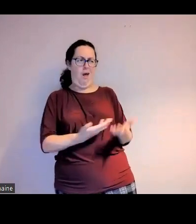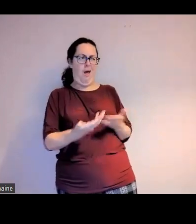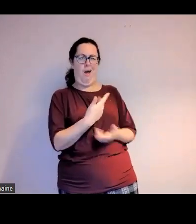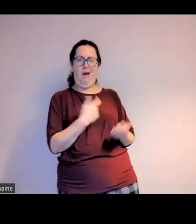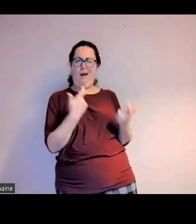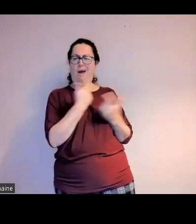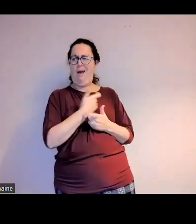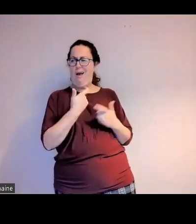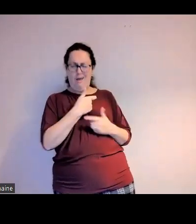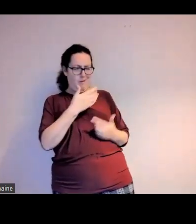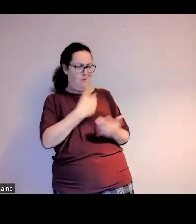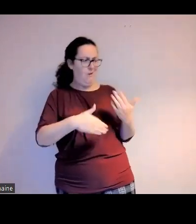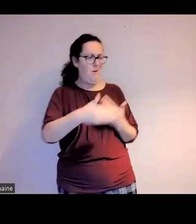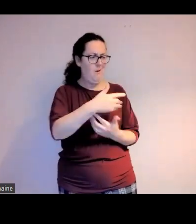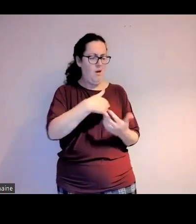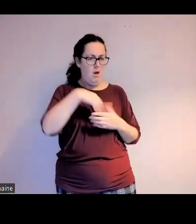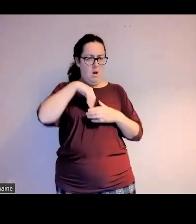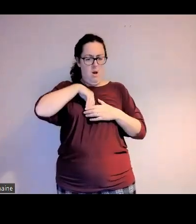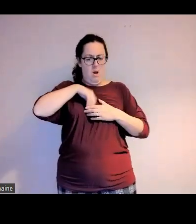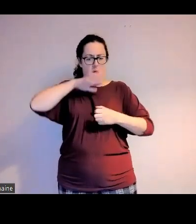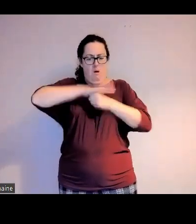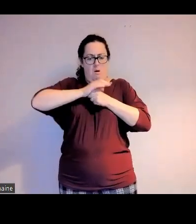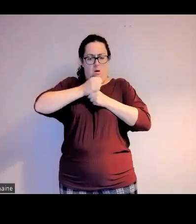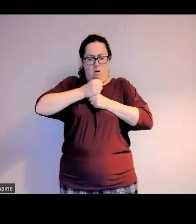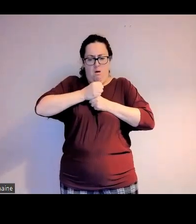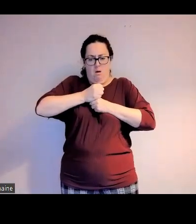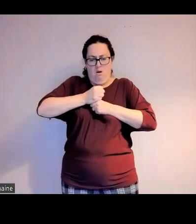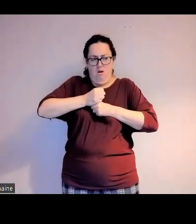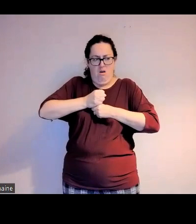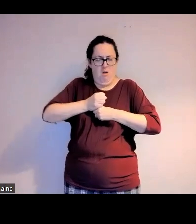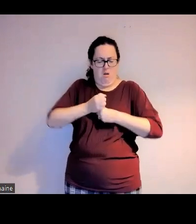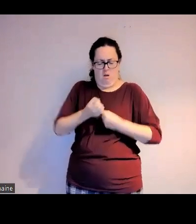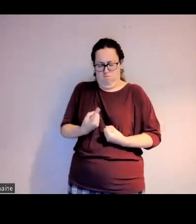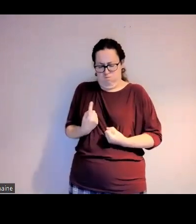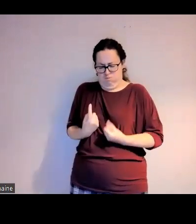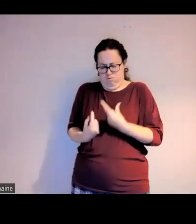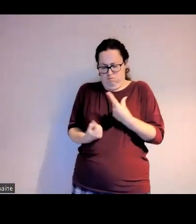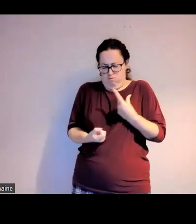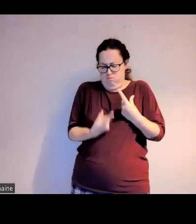laugh and joke, while inside we choke, and what provokes, ignites, and